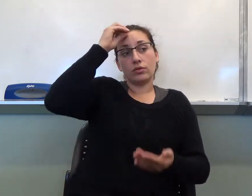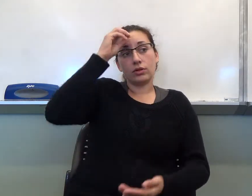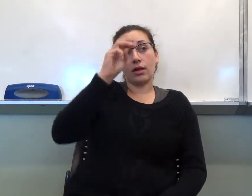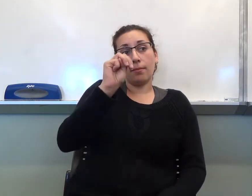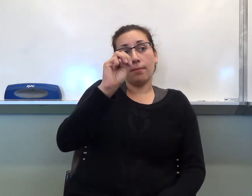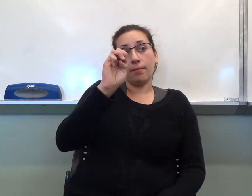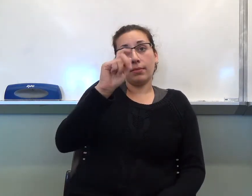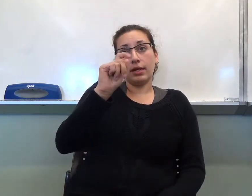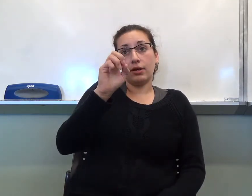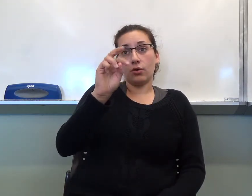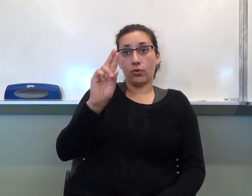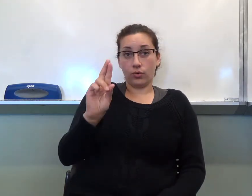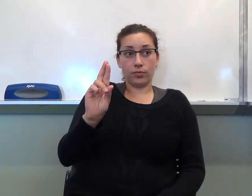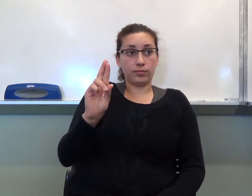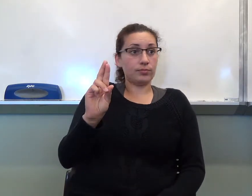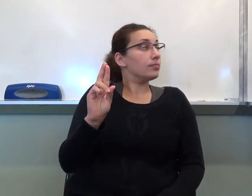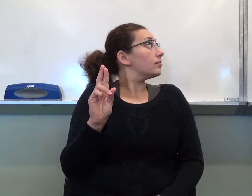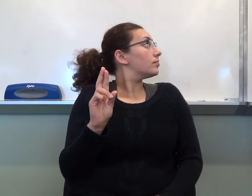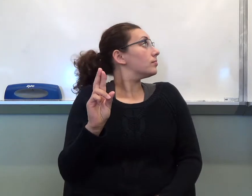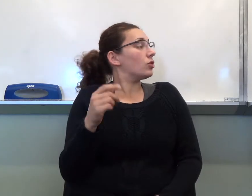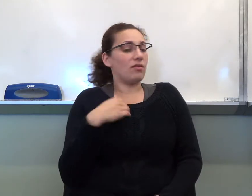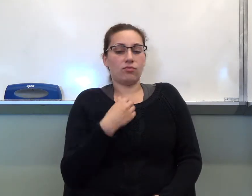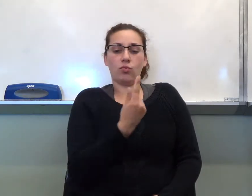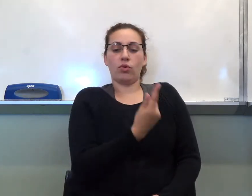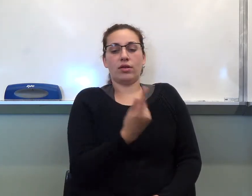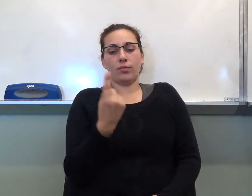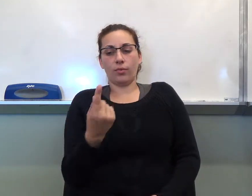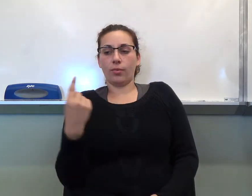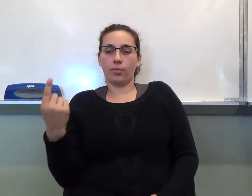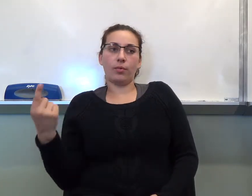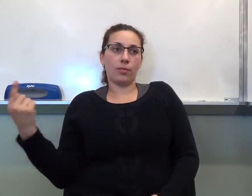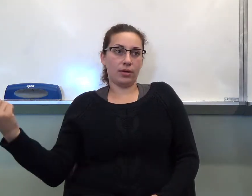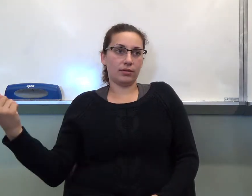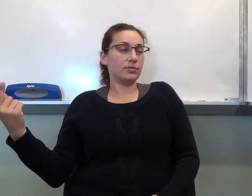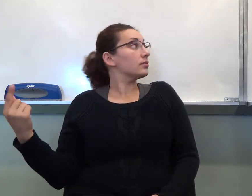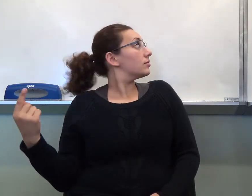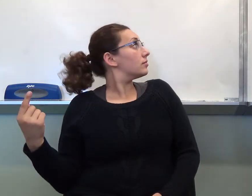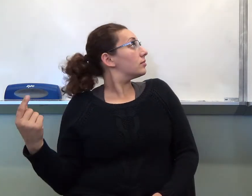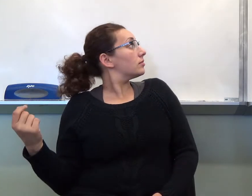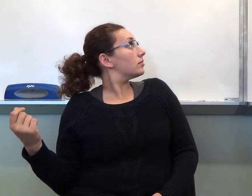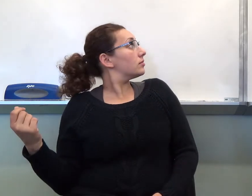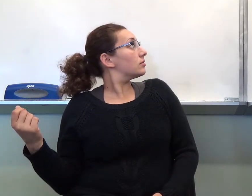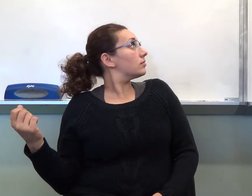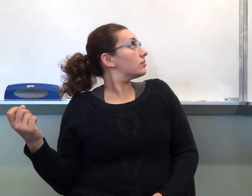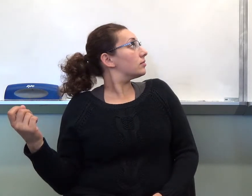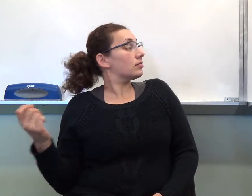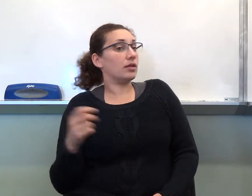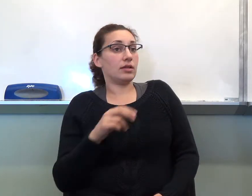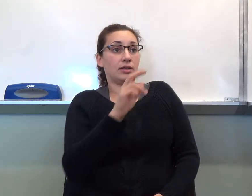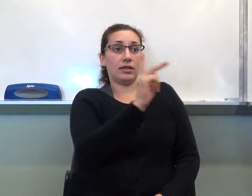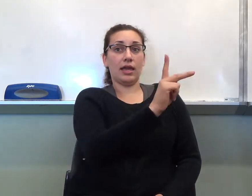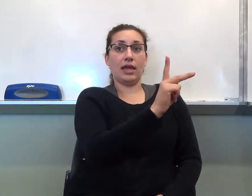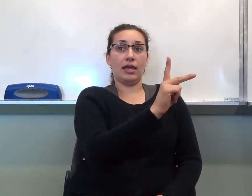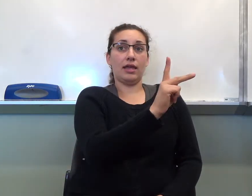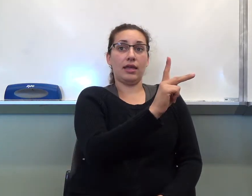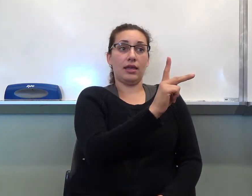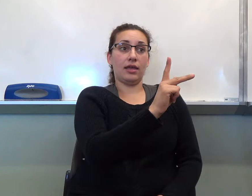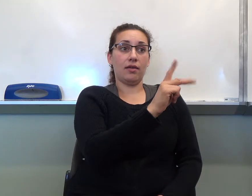Okay, then you have one here, and one here. This is K for kids. Have